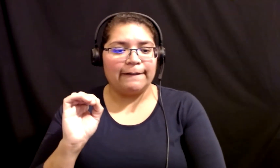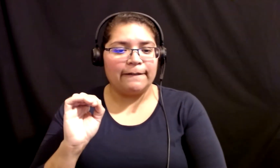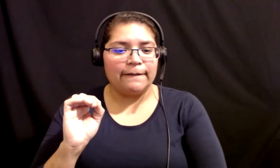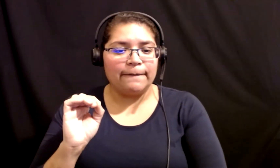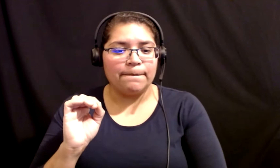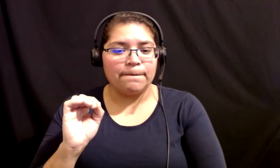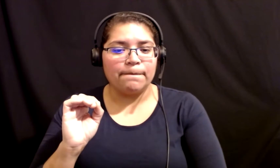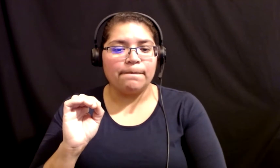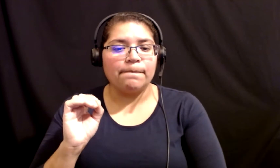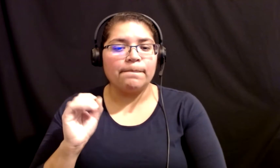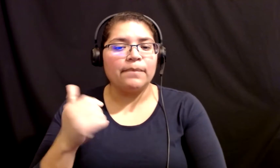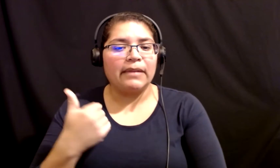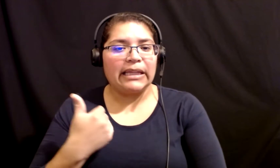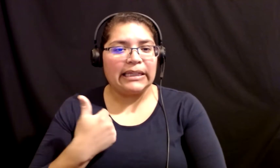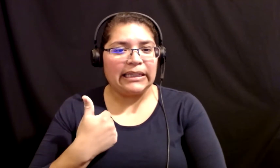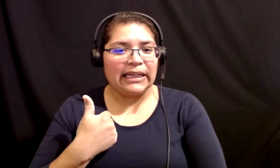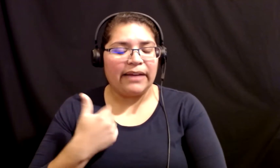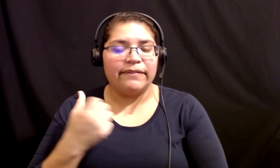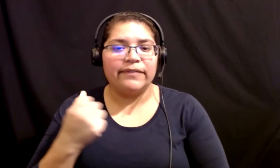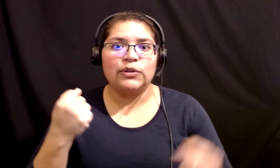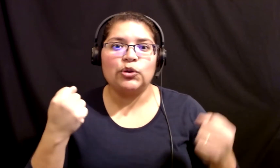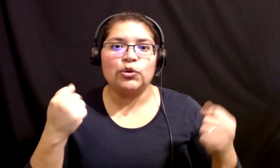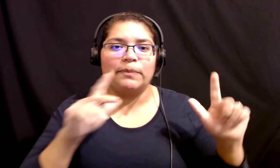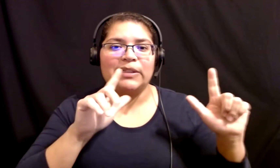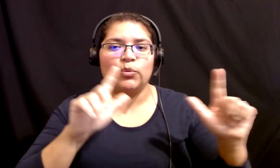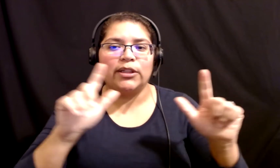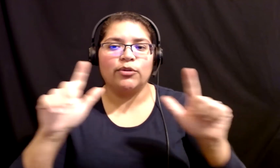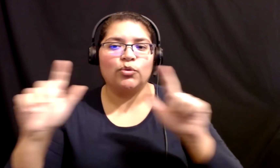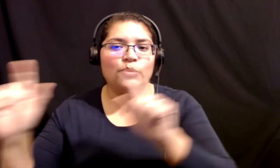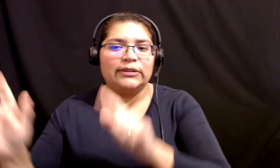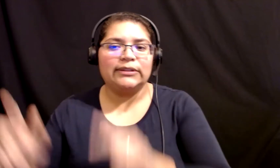I have way too many windows open.